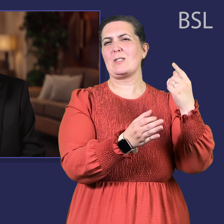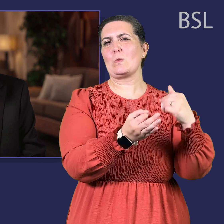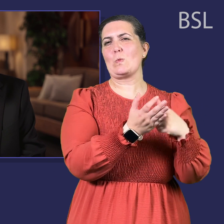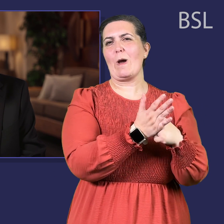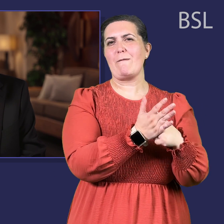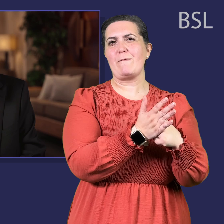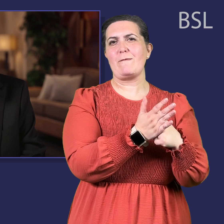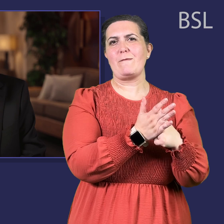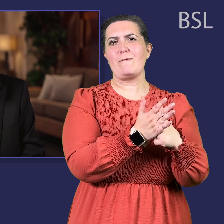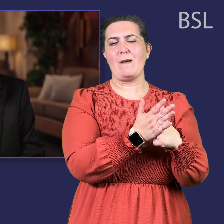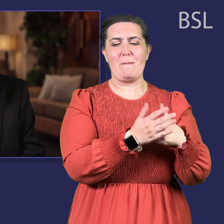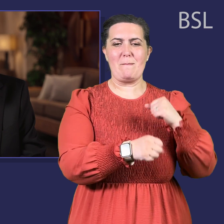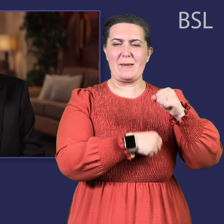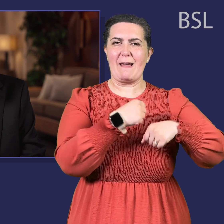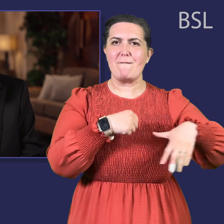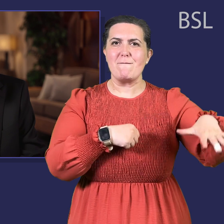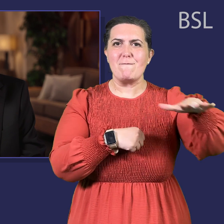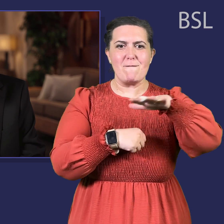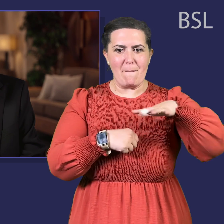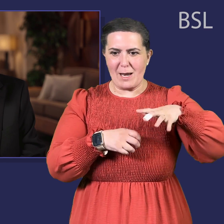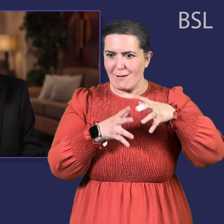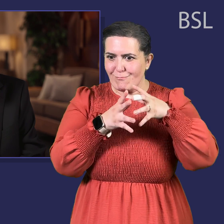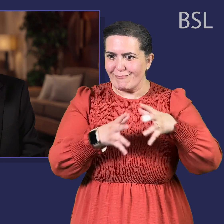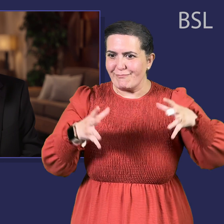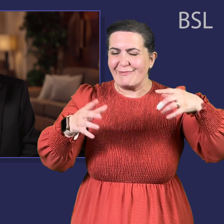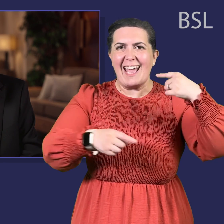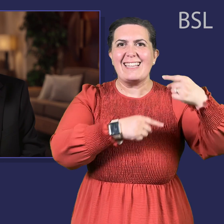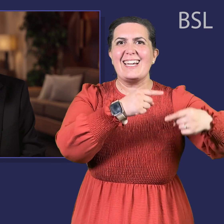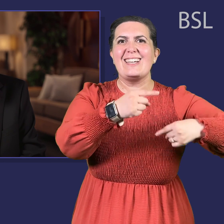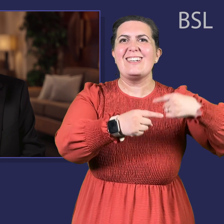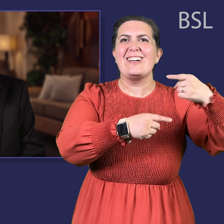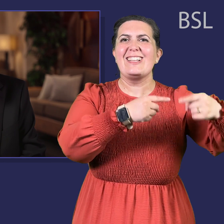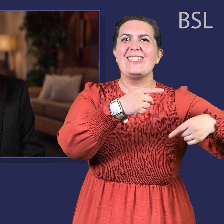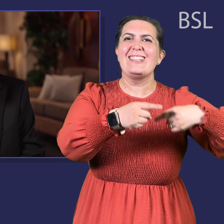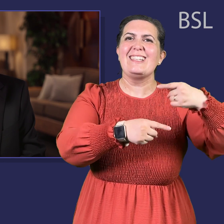Dancil White and build an eternal family.